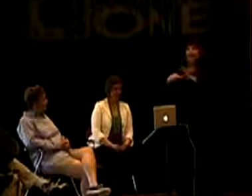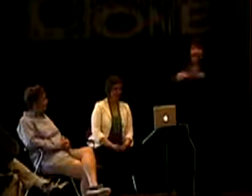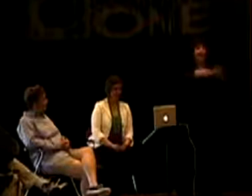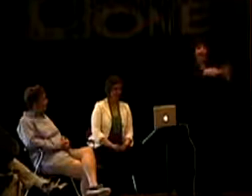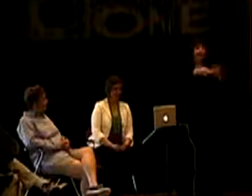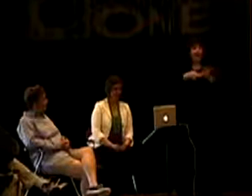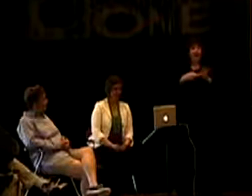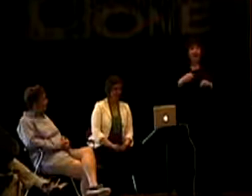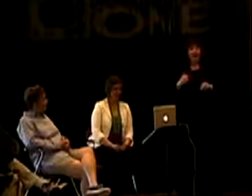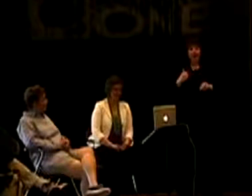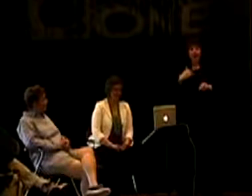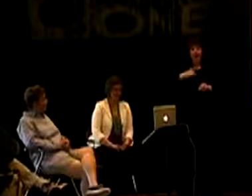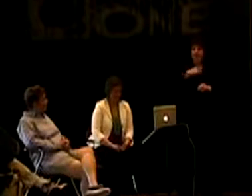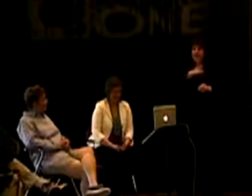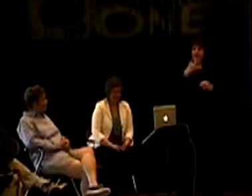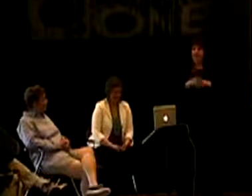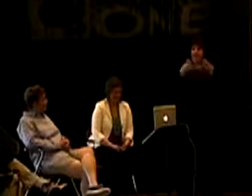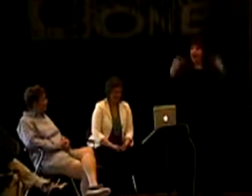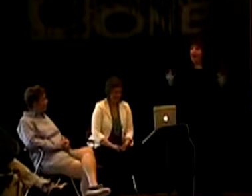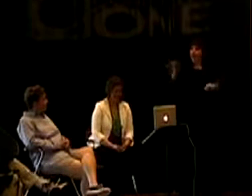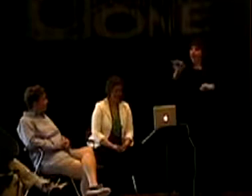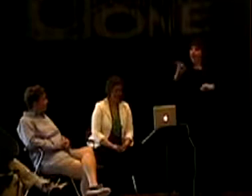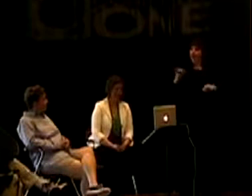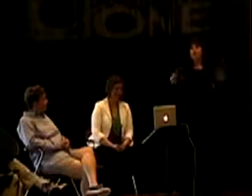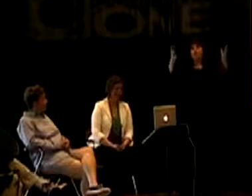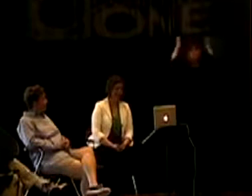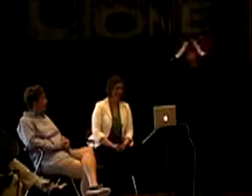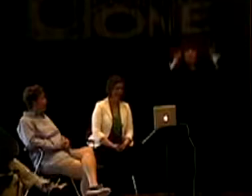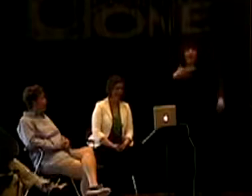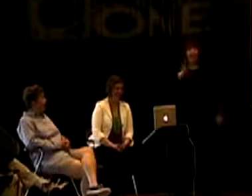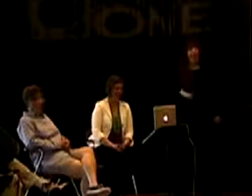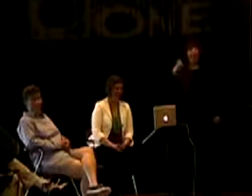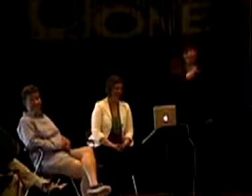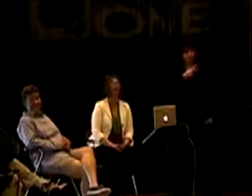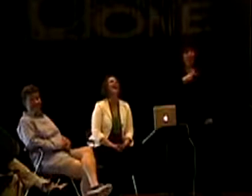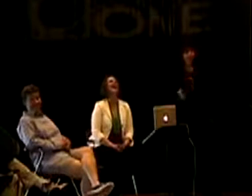feel like that is, oh my God. Yeah.